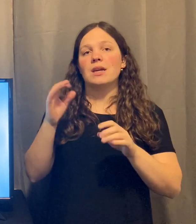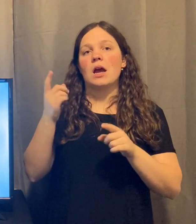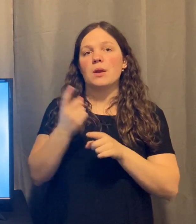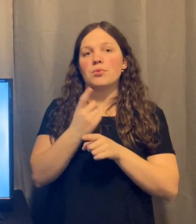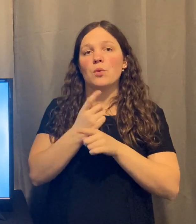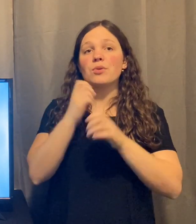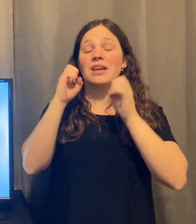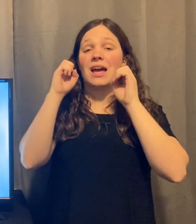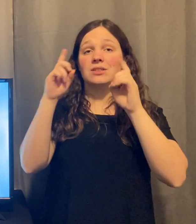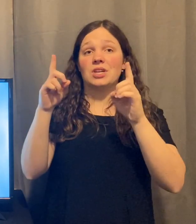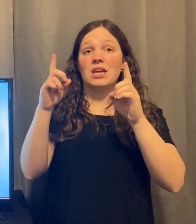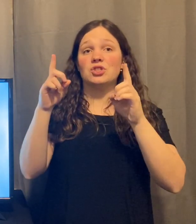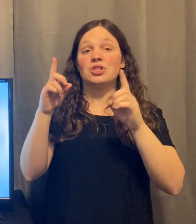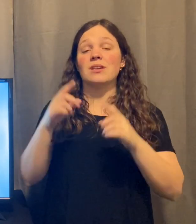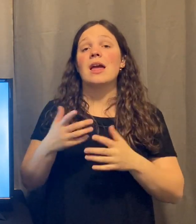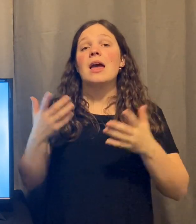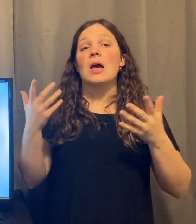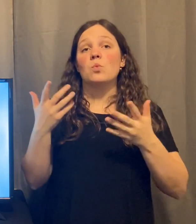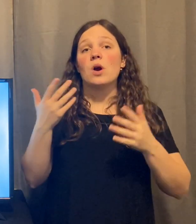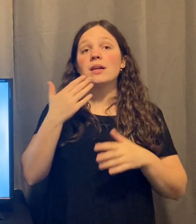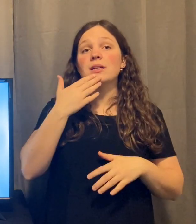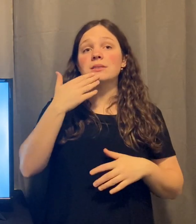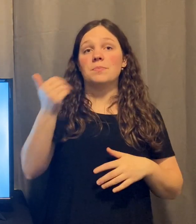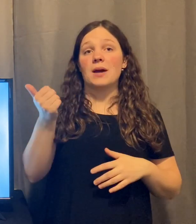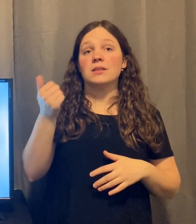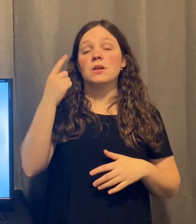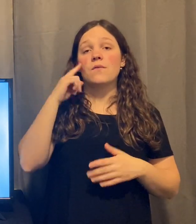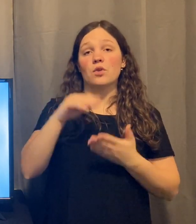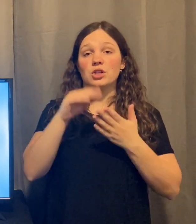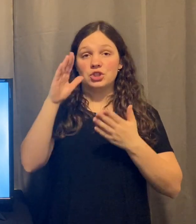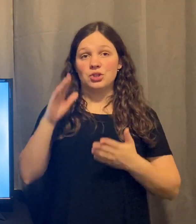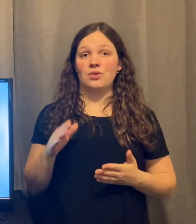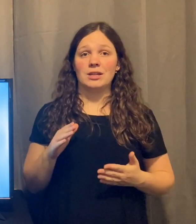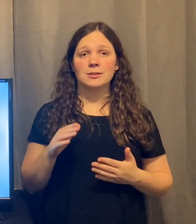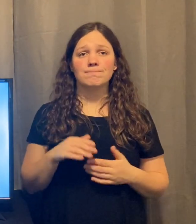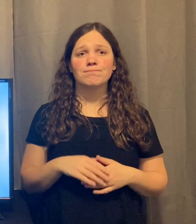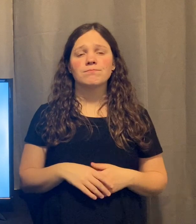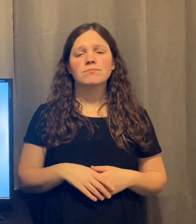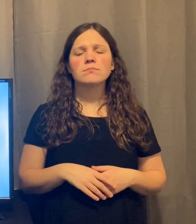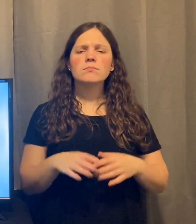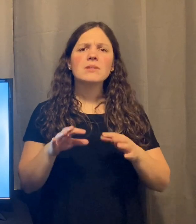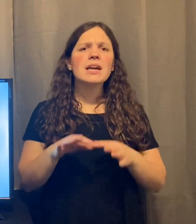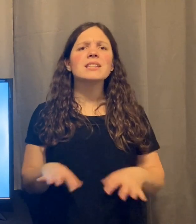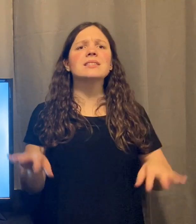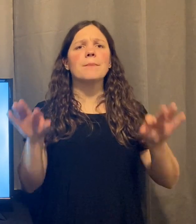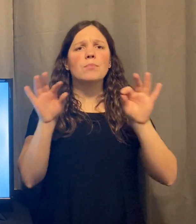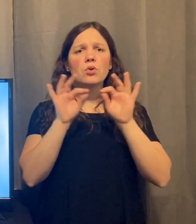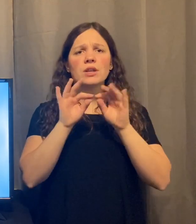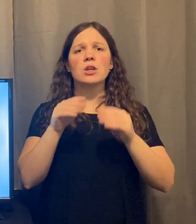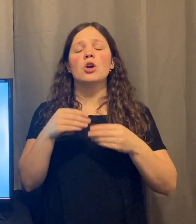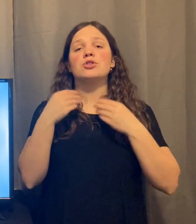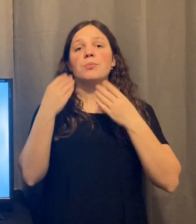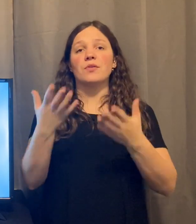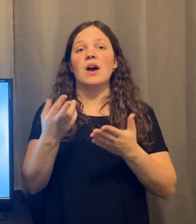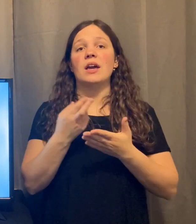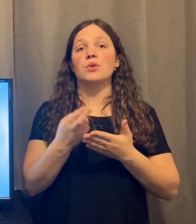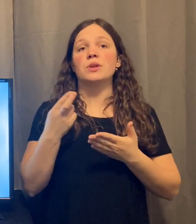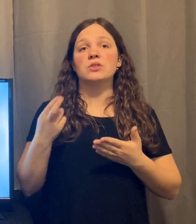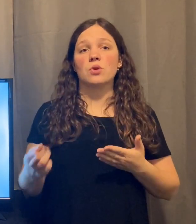and appropriate education and what is best for the student. It is important to provide the